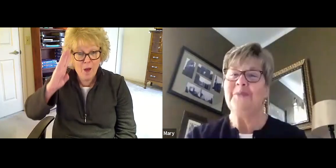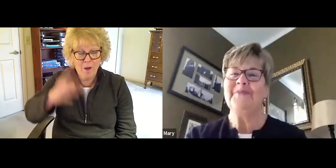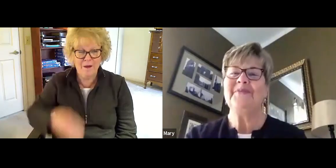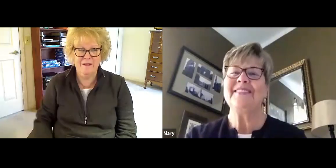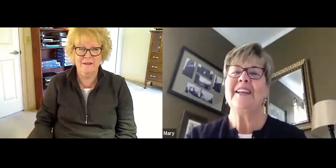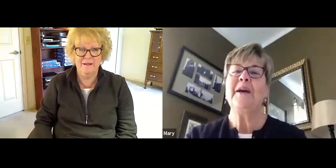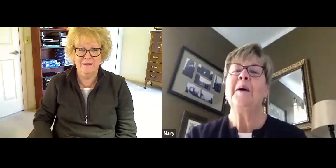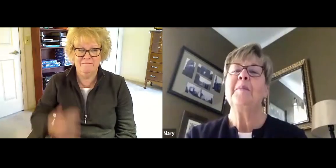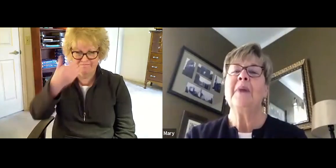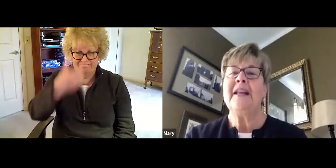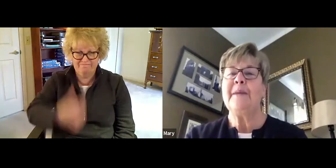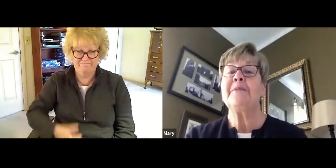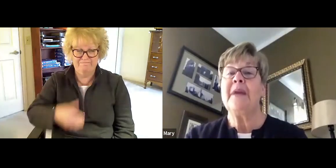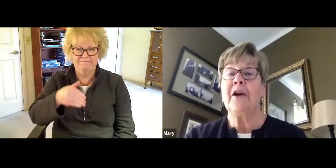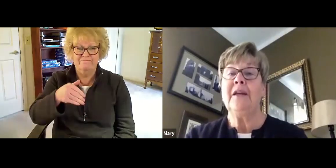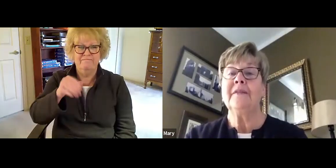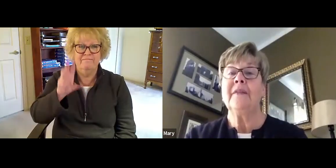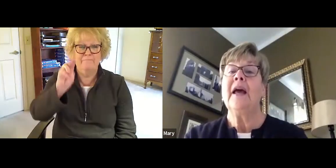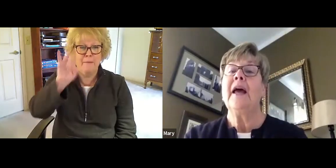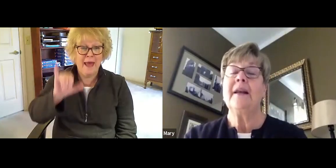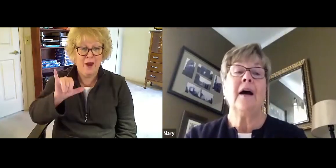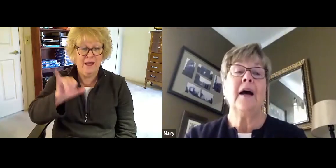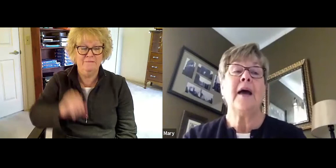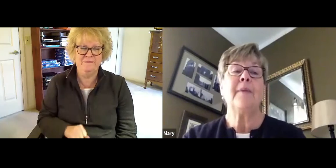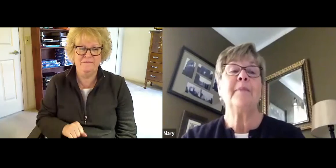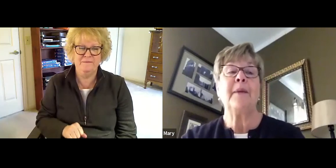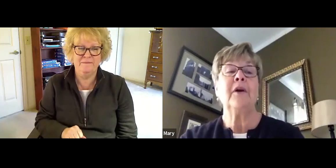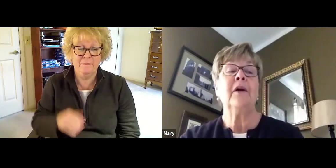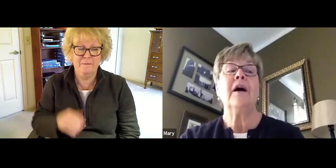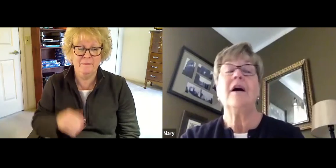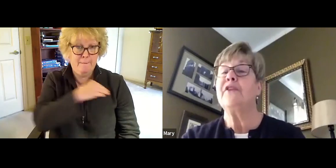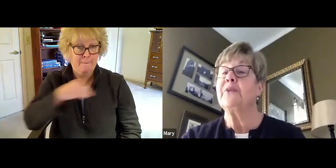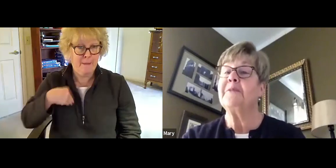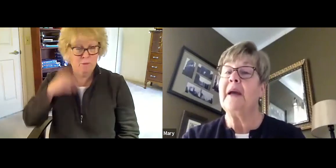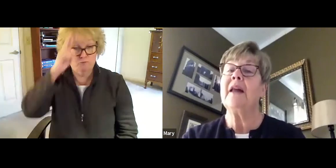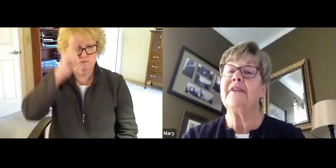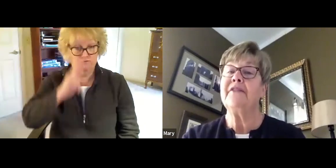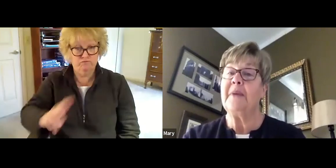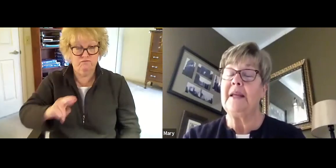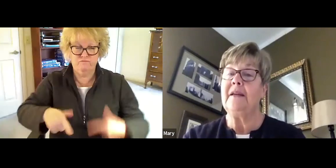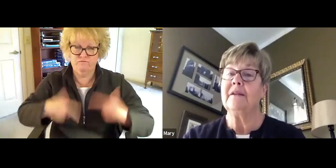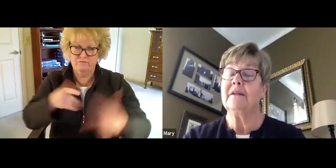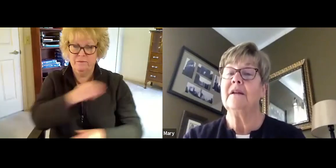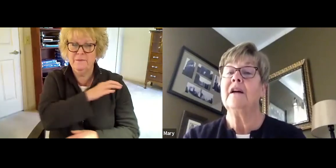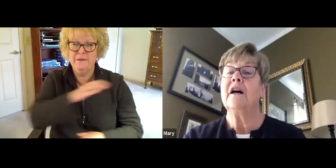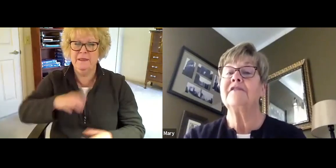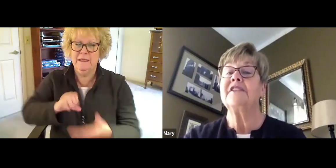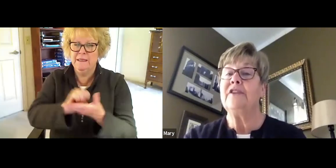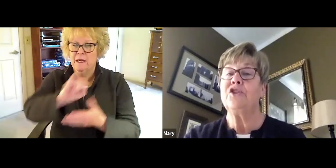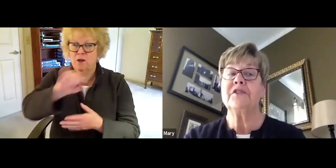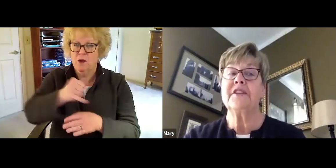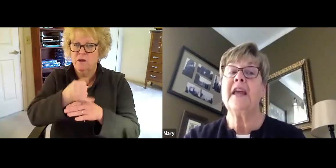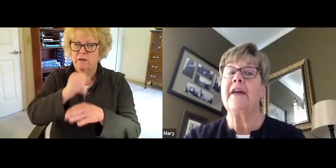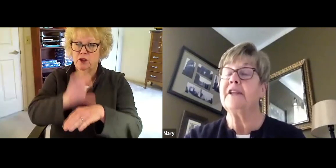Hello, my name is Mary, and I am a member of the Respect Life Committee of